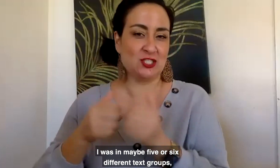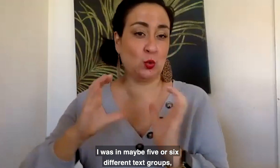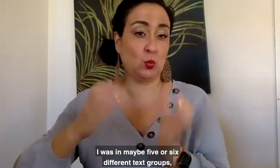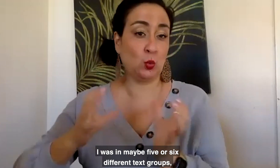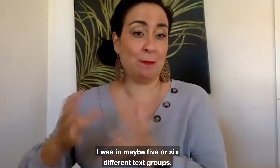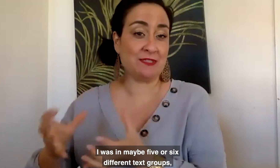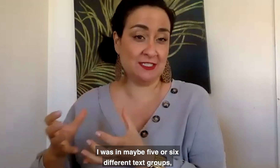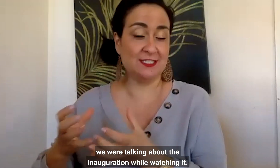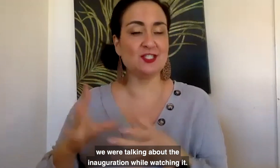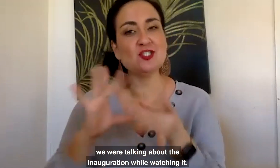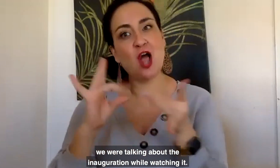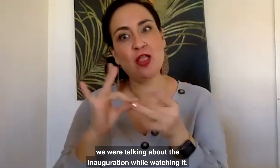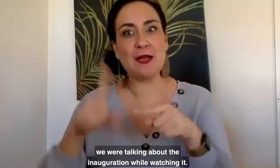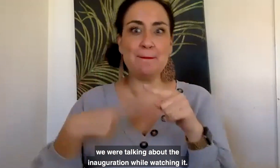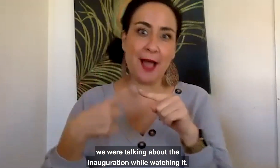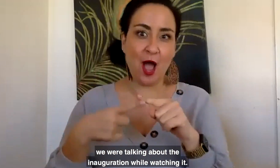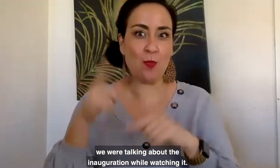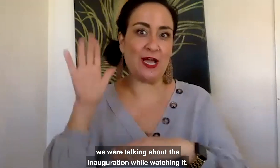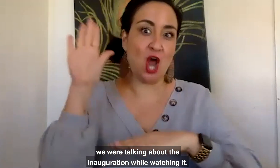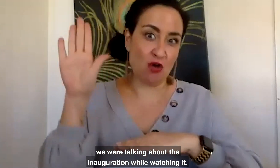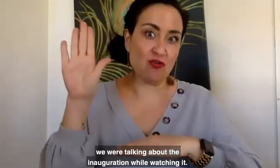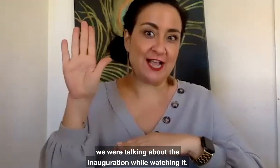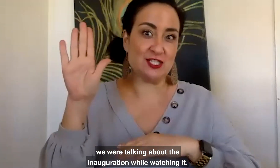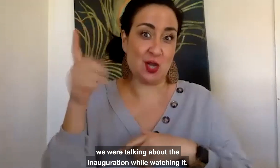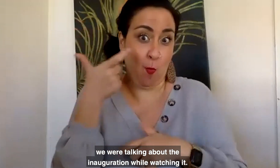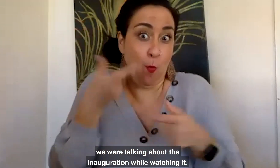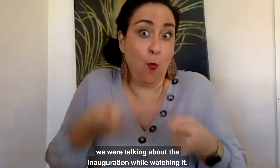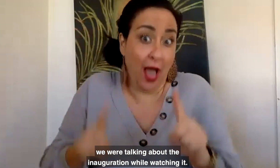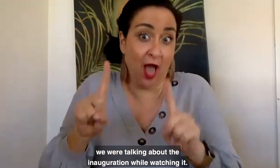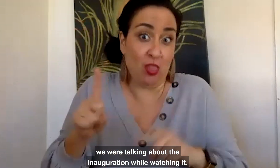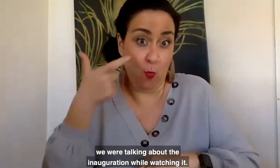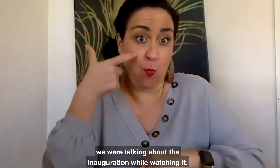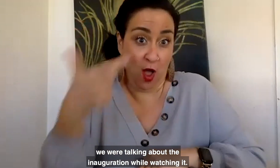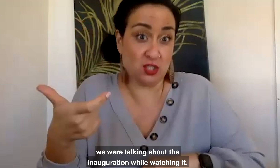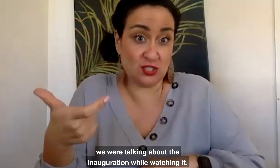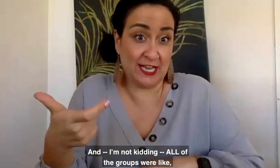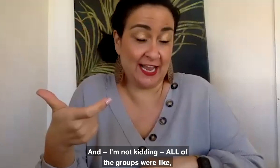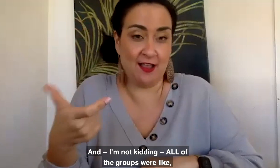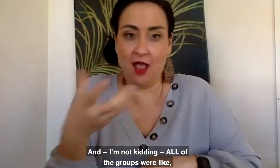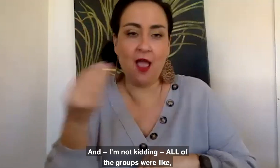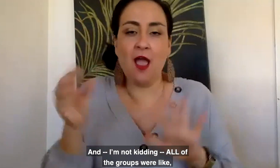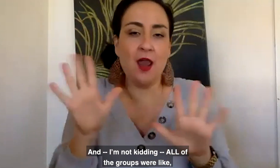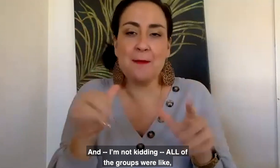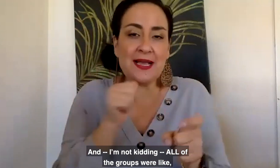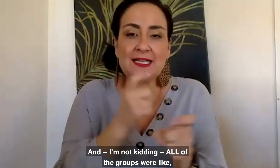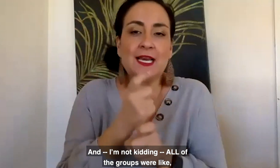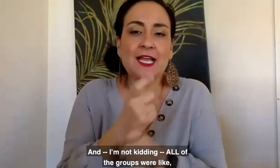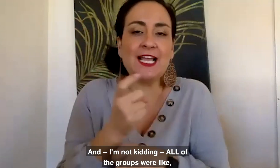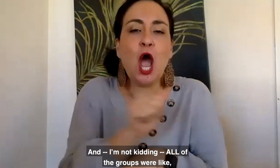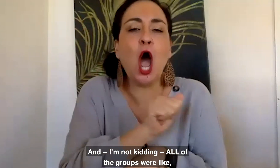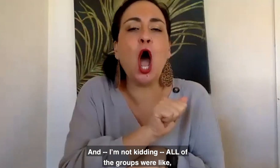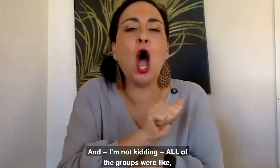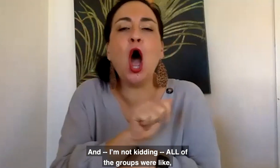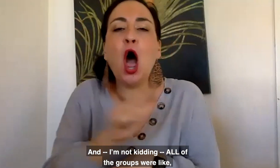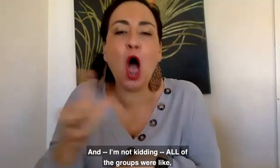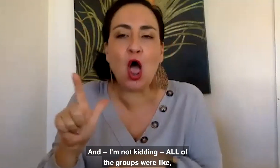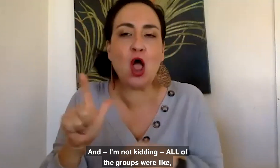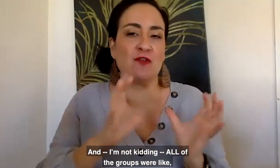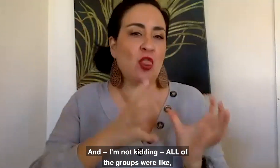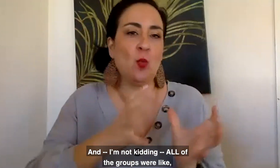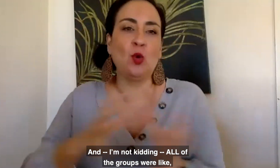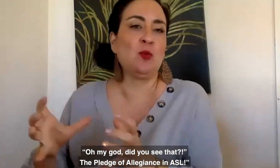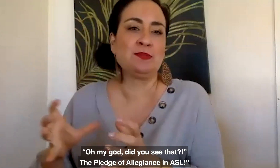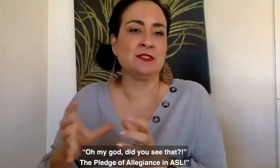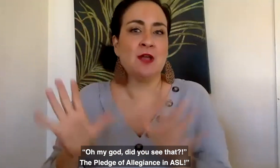five or six different text groups talking about the inauguration at that time while watching. And I'm